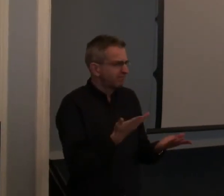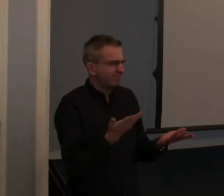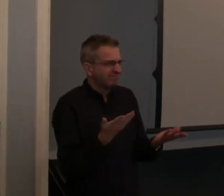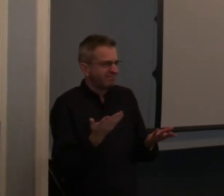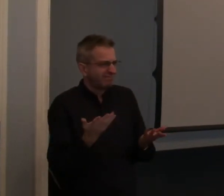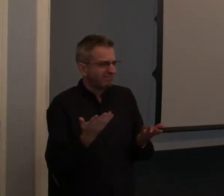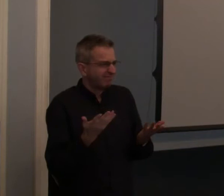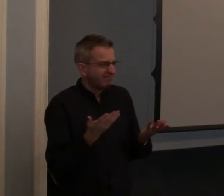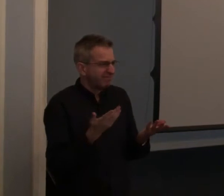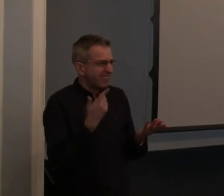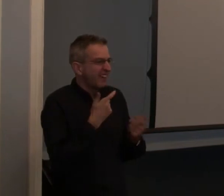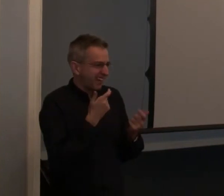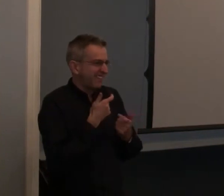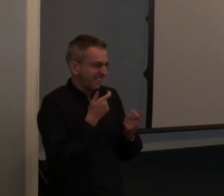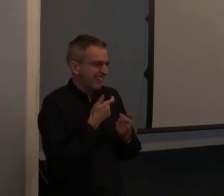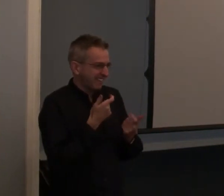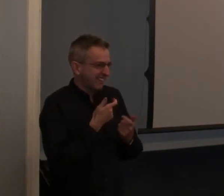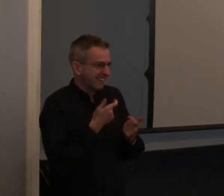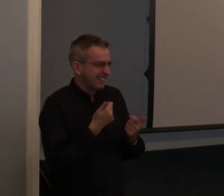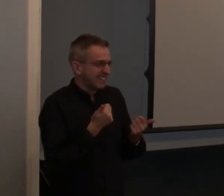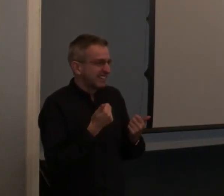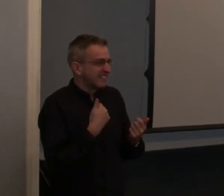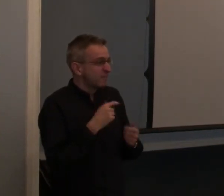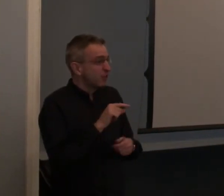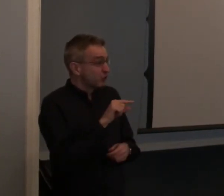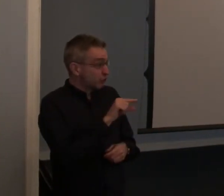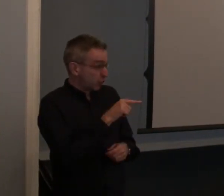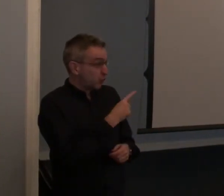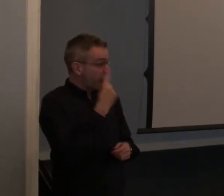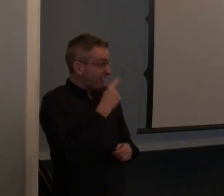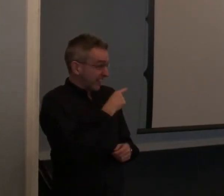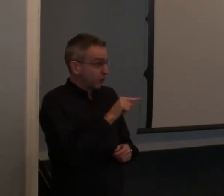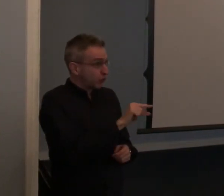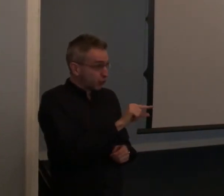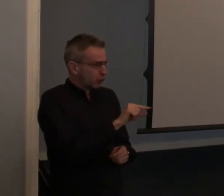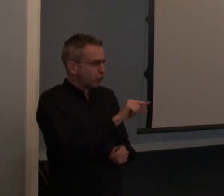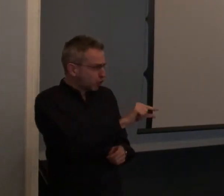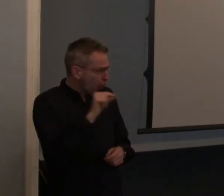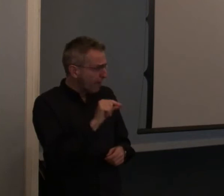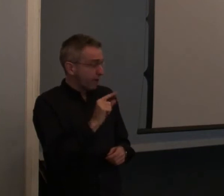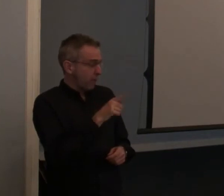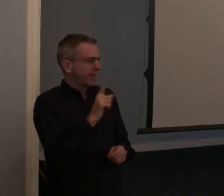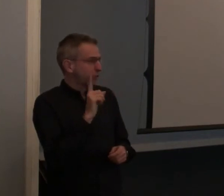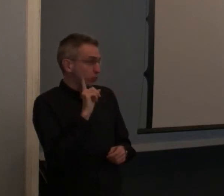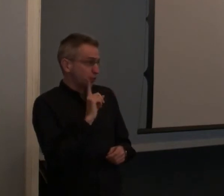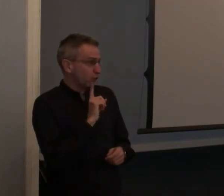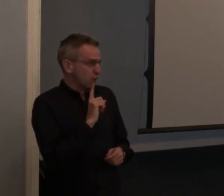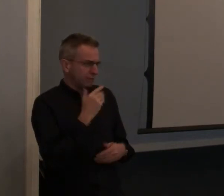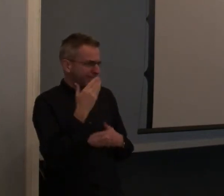Okay, what did you think of that? I think everyone enjoyed it. Most people were laughing. What do you think about the fact